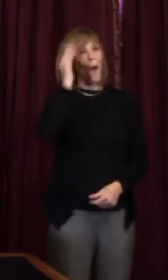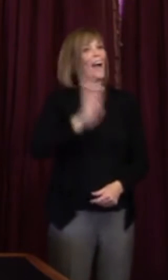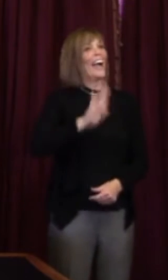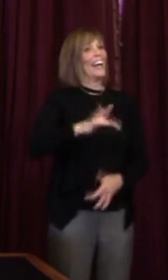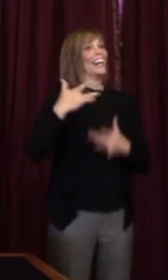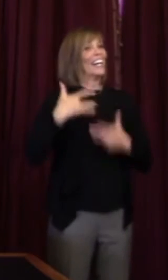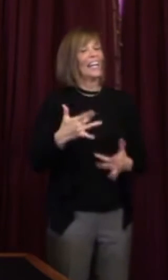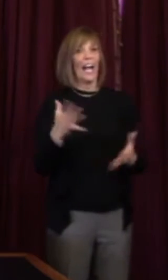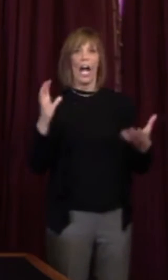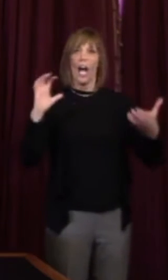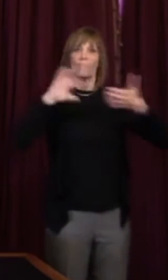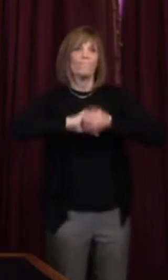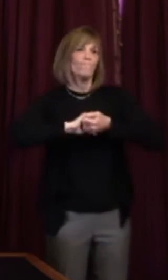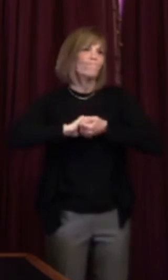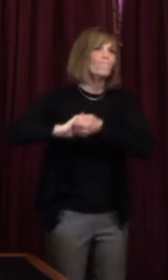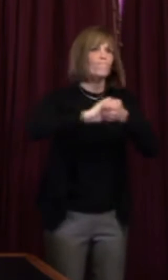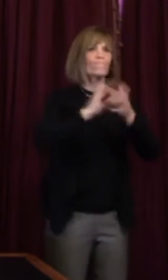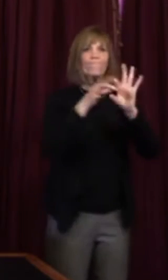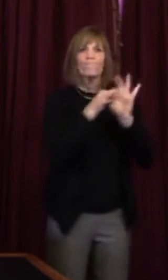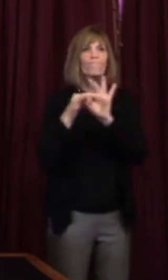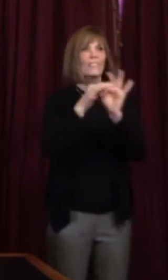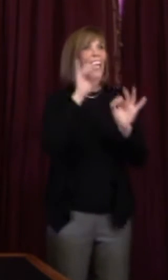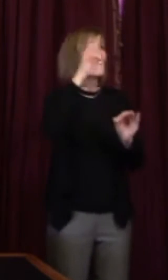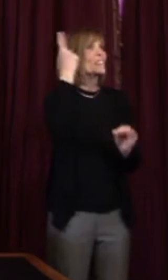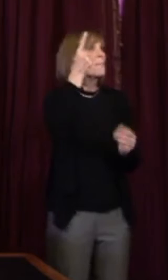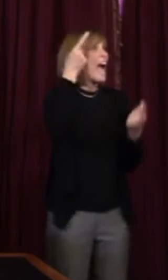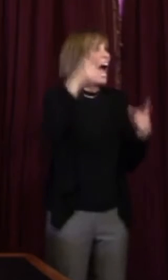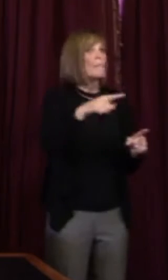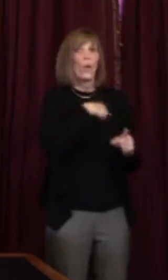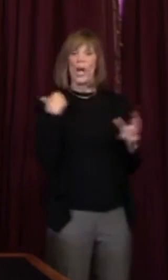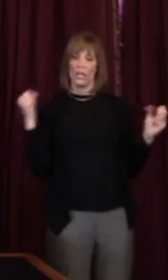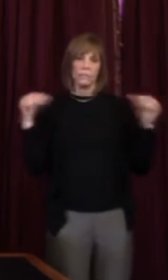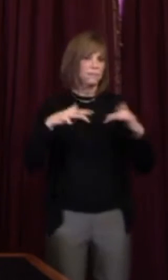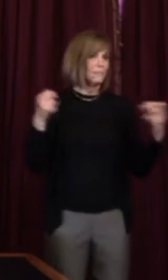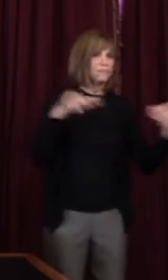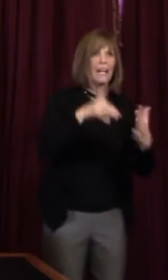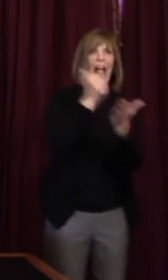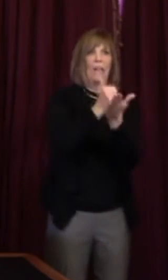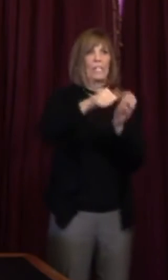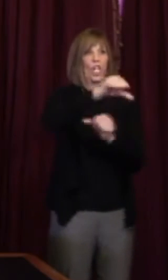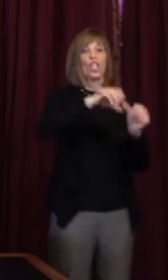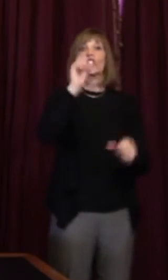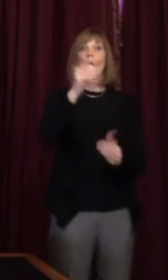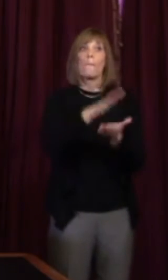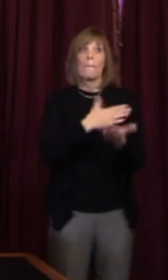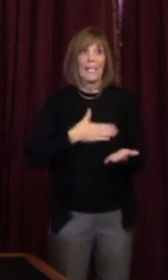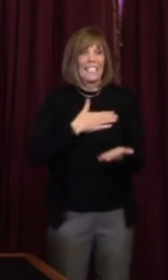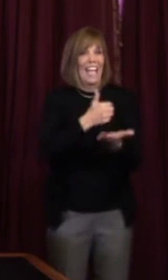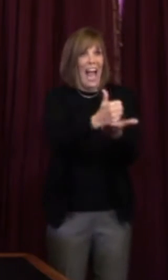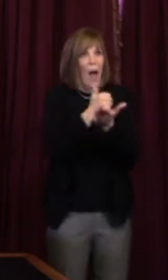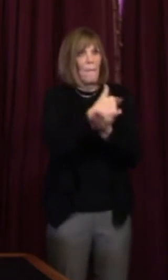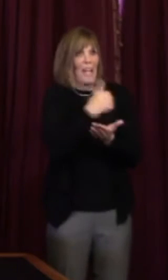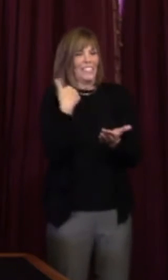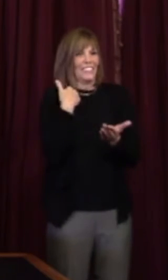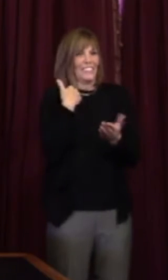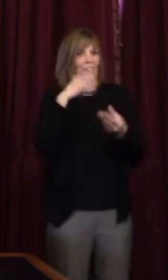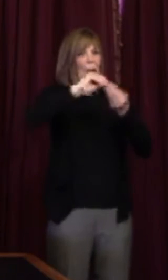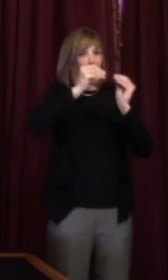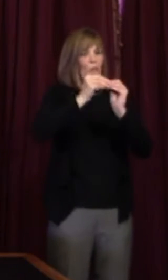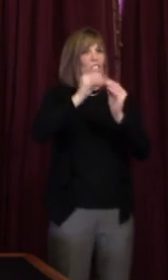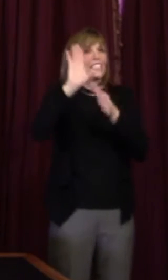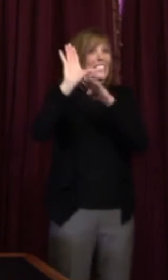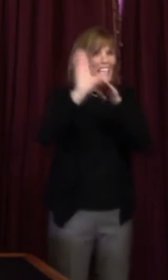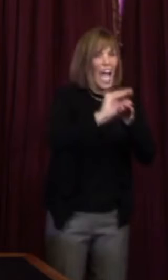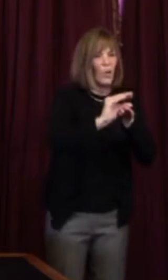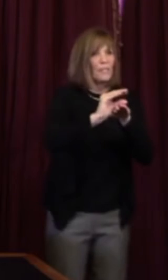after crisis, in disaster after disaster, and this is no different. So help us bring these numbers down. Help us